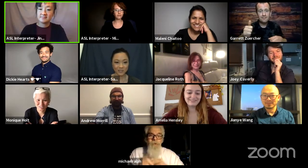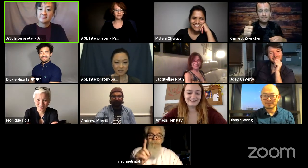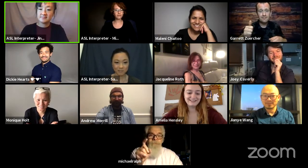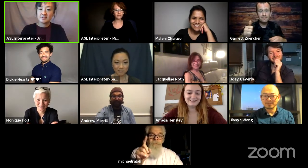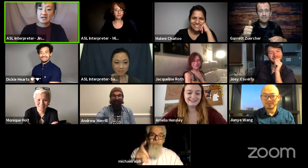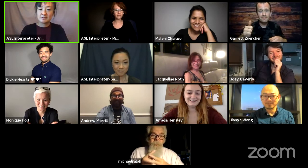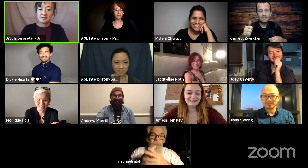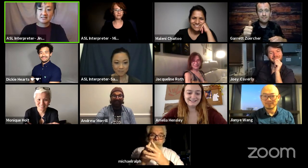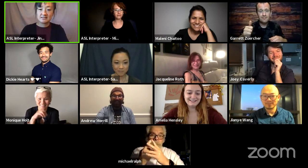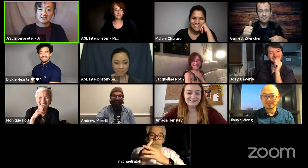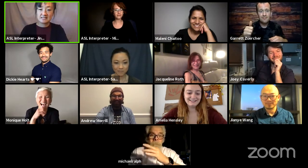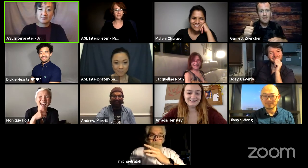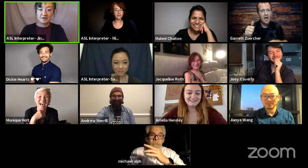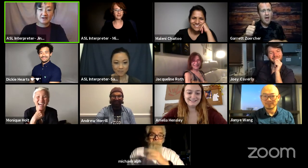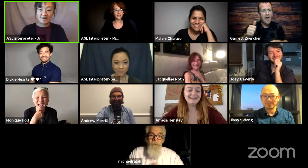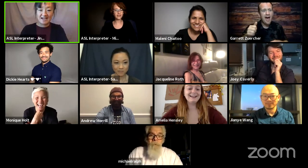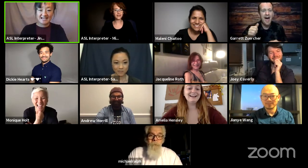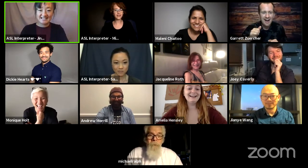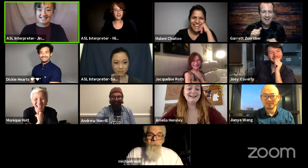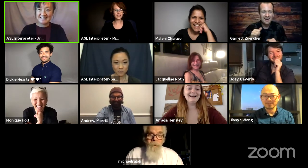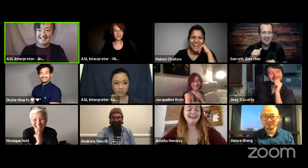Michael. Okay, I'm supposed to disappear now, right?